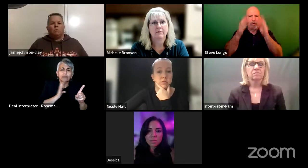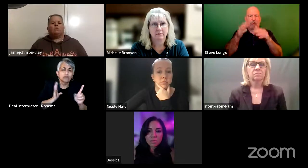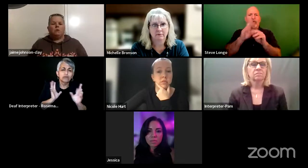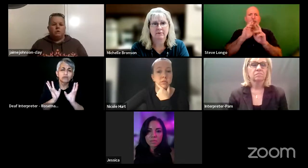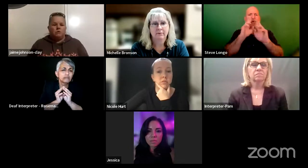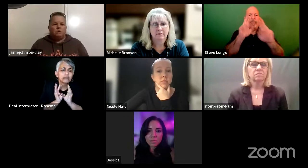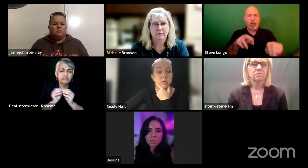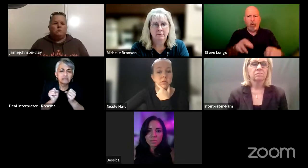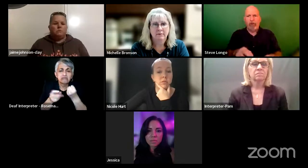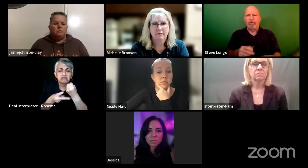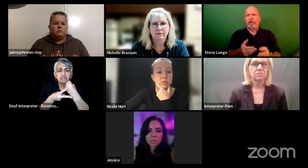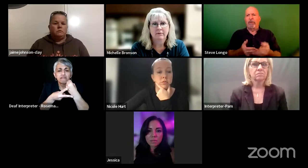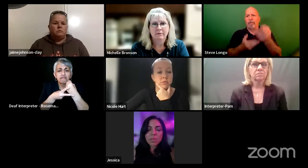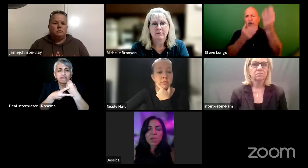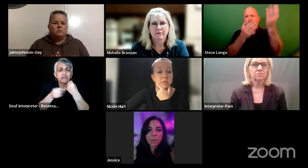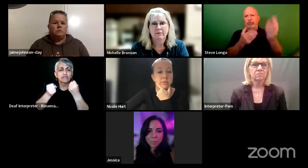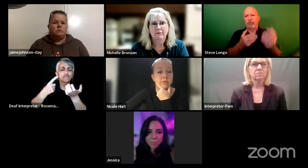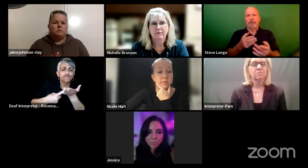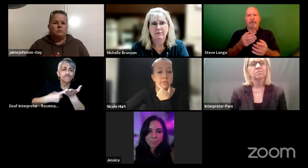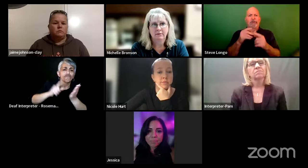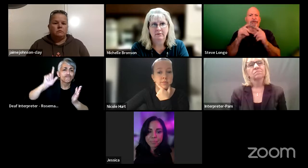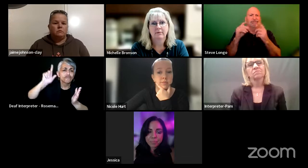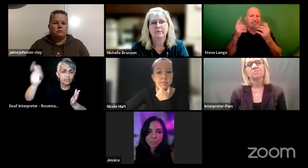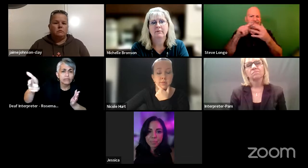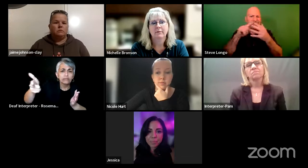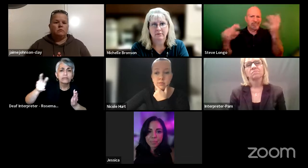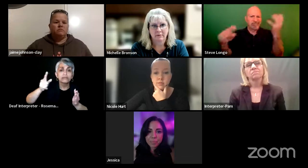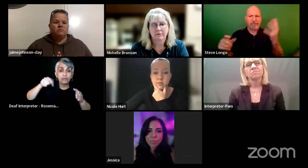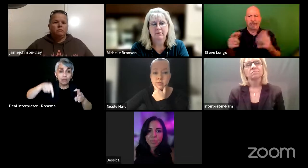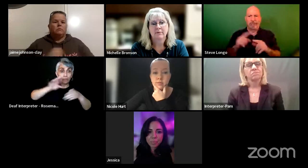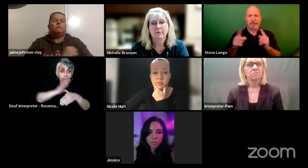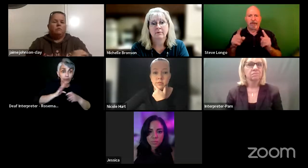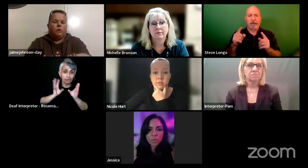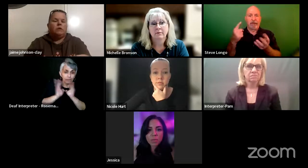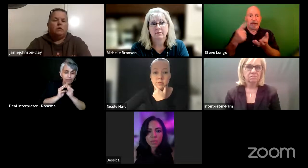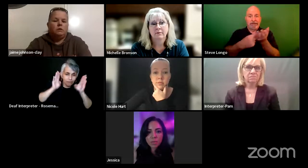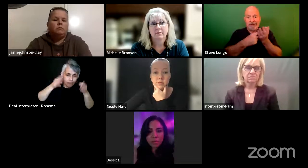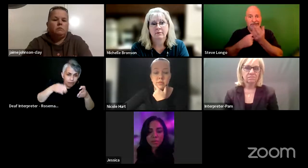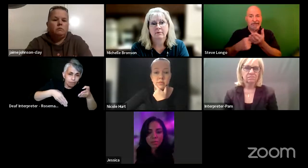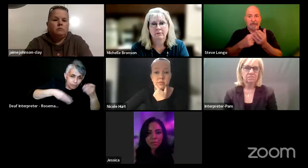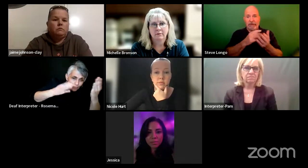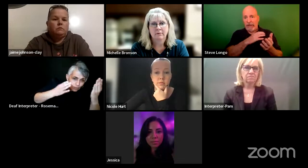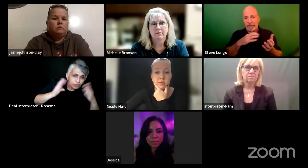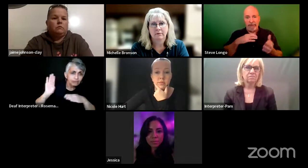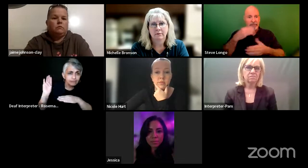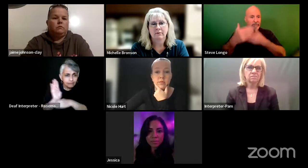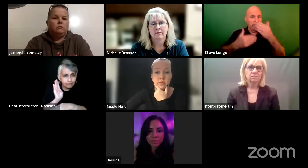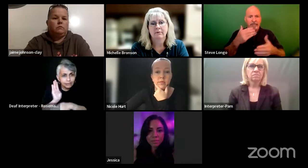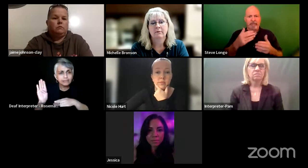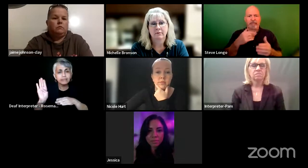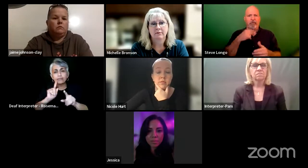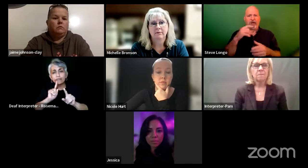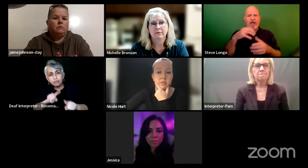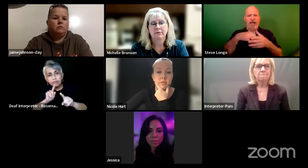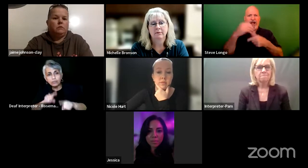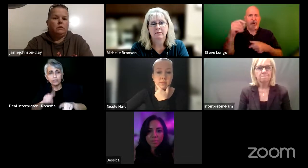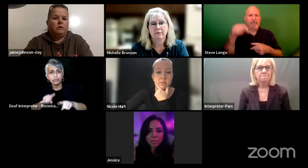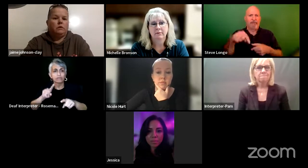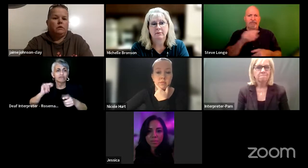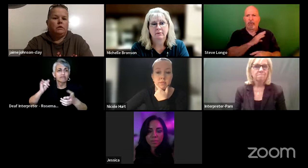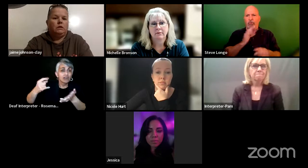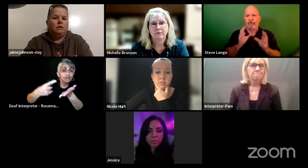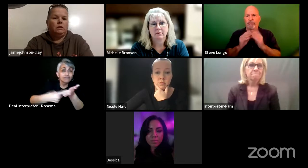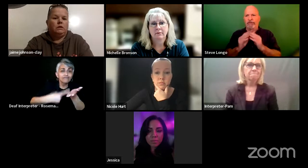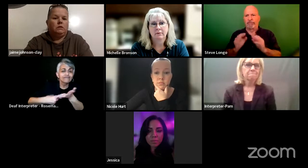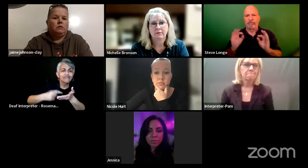The board meeting is really not the place to really go into that level of detail, but yes, we will definitely have that so we can talk about all of those